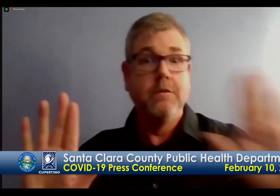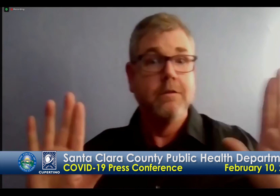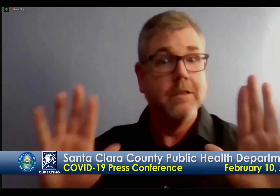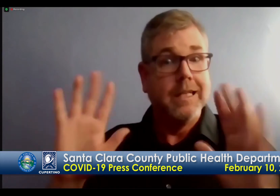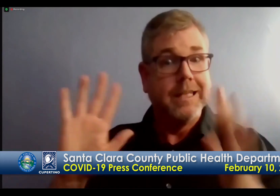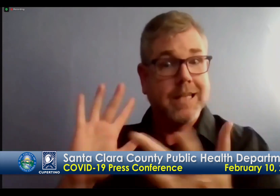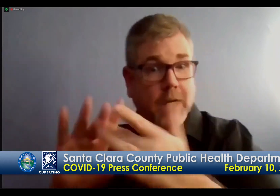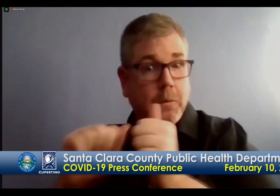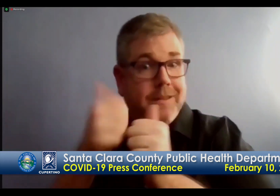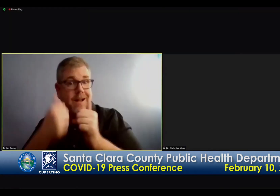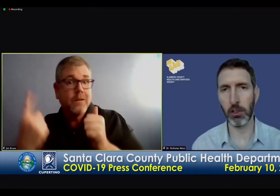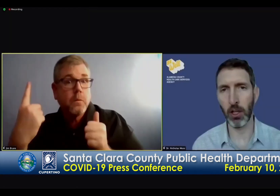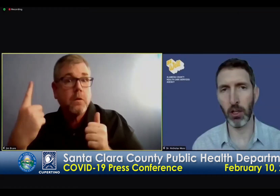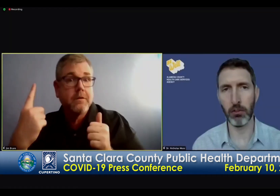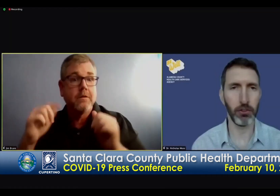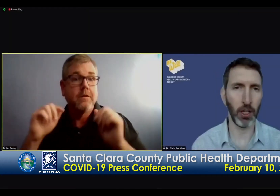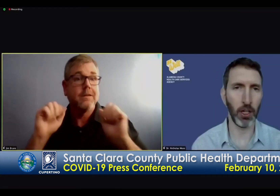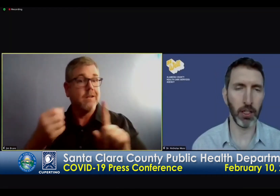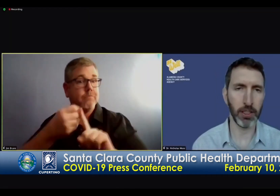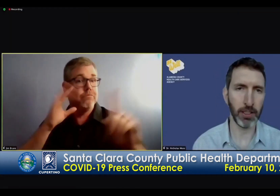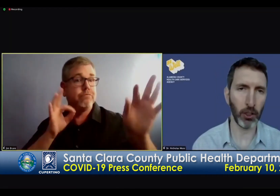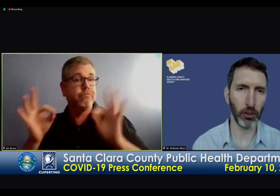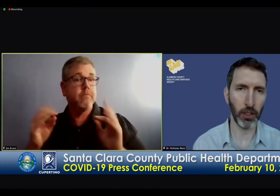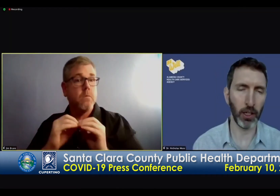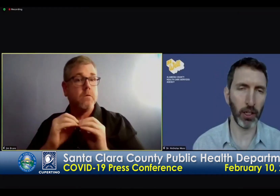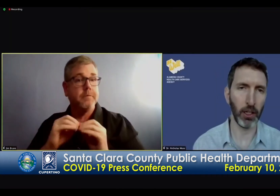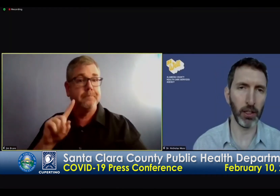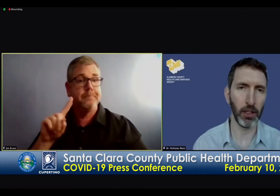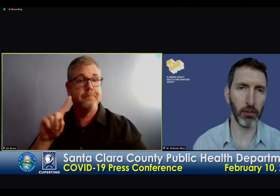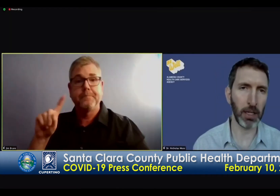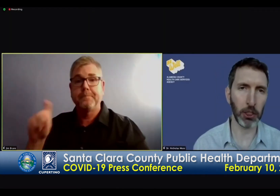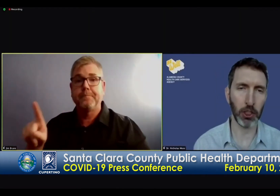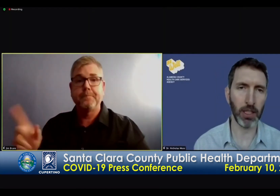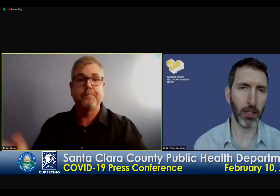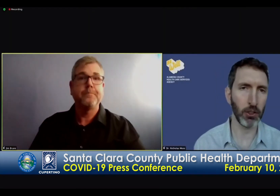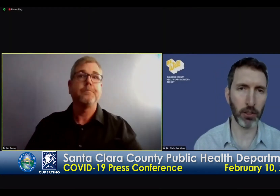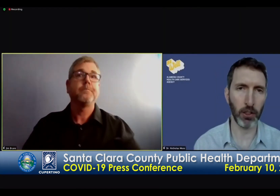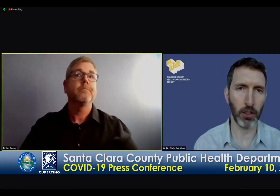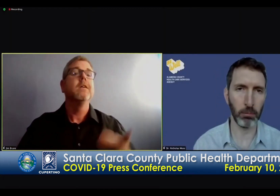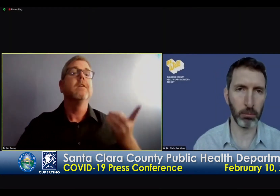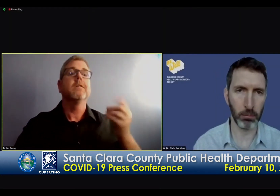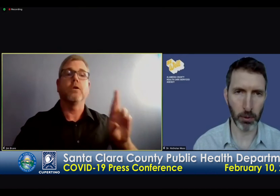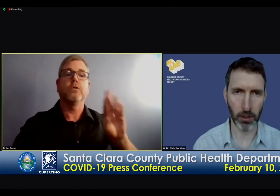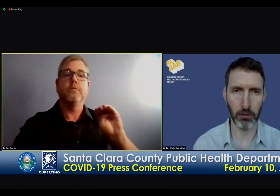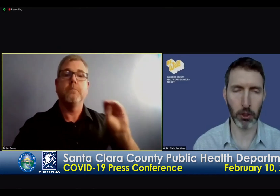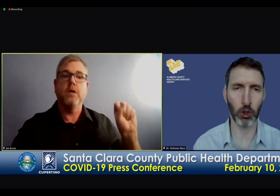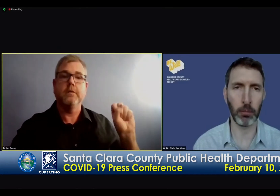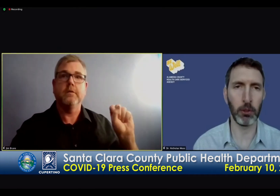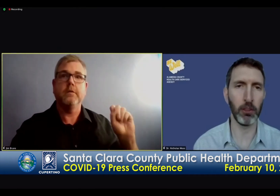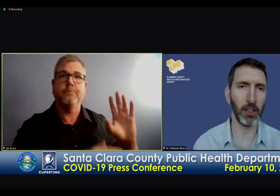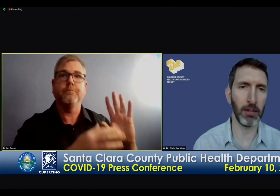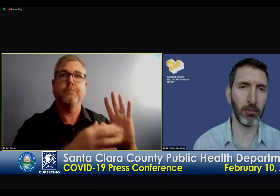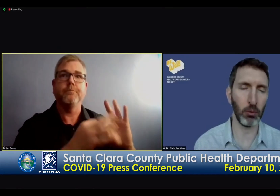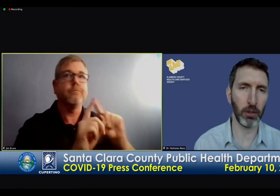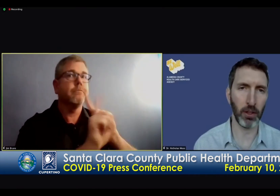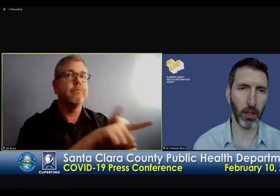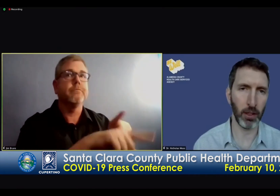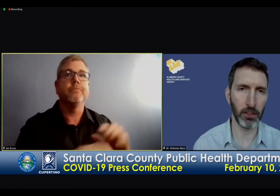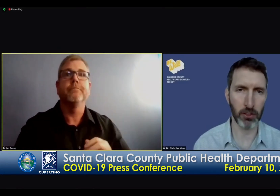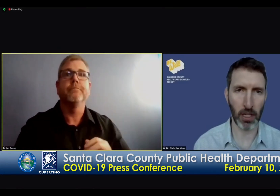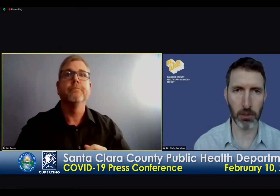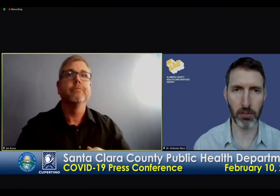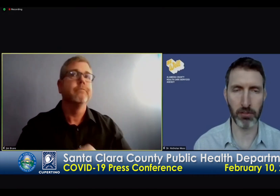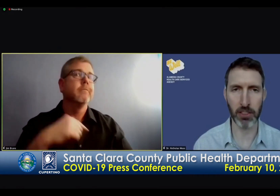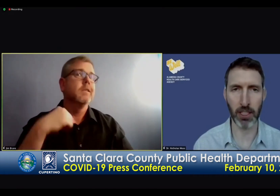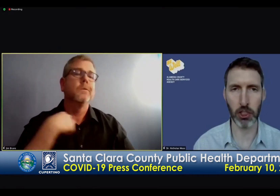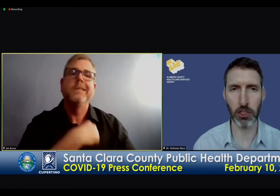We typically don't share that level of detailed information down to the individual community level with these